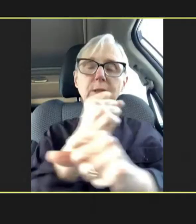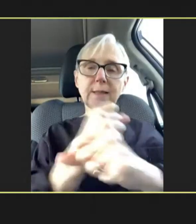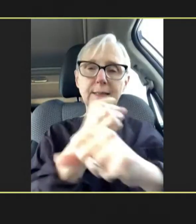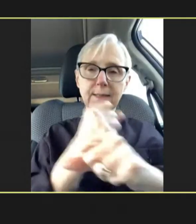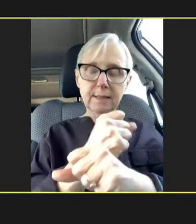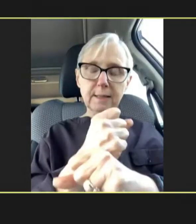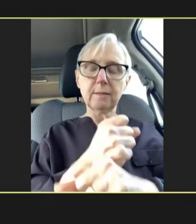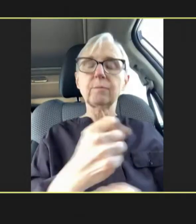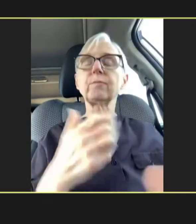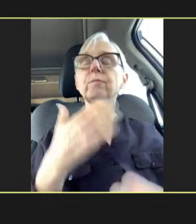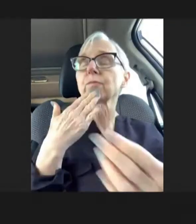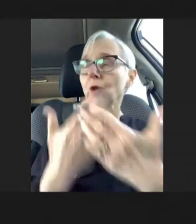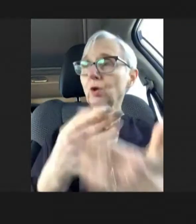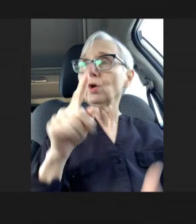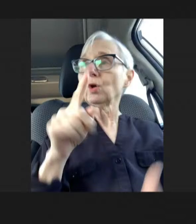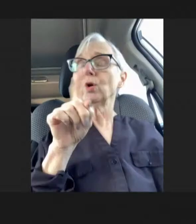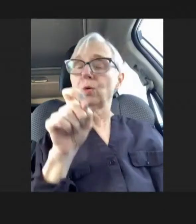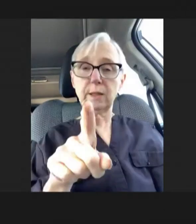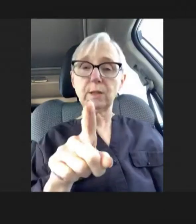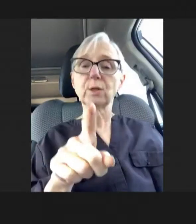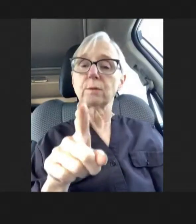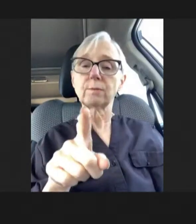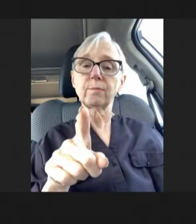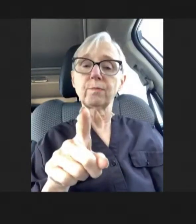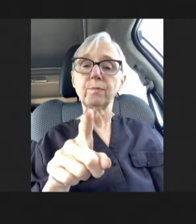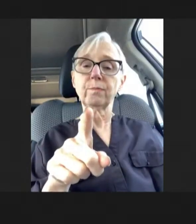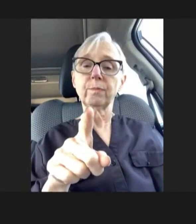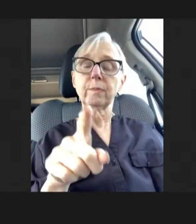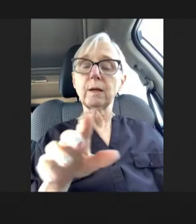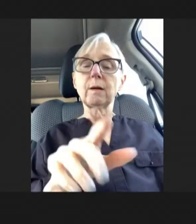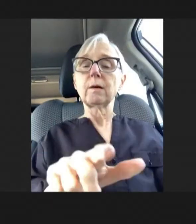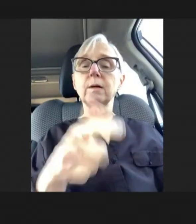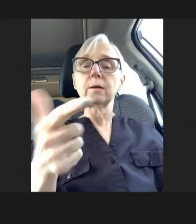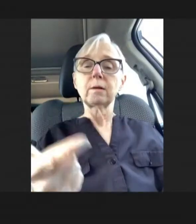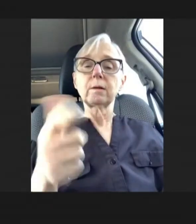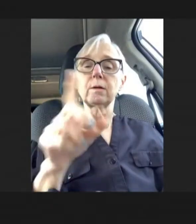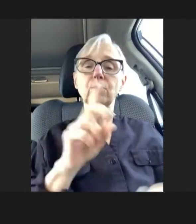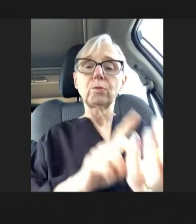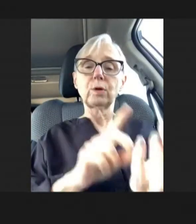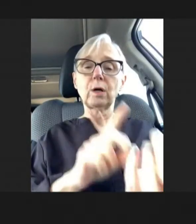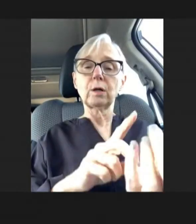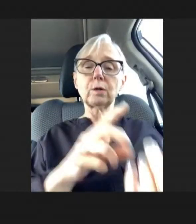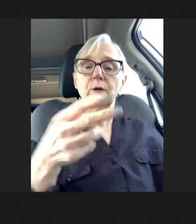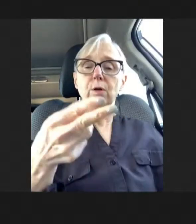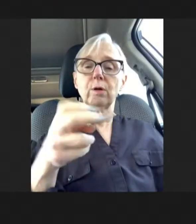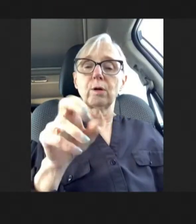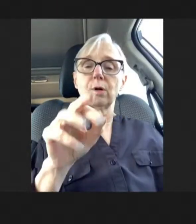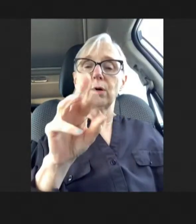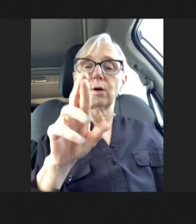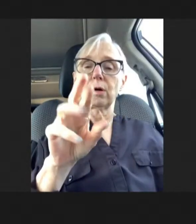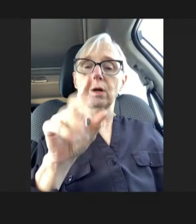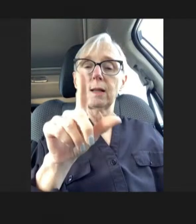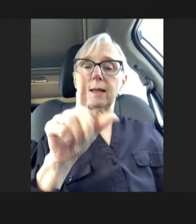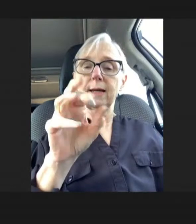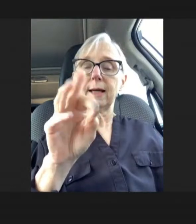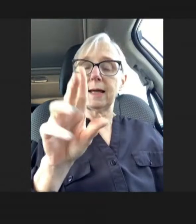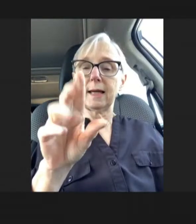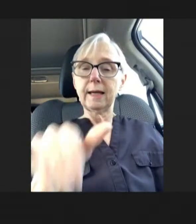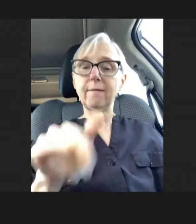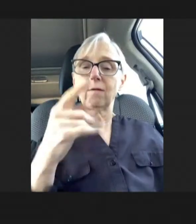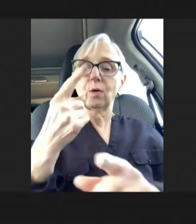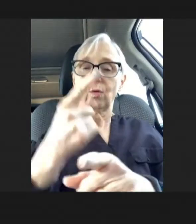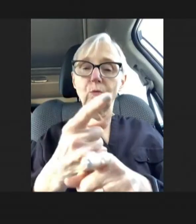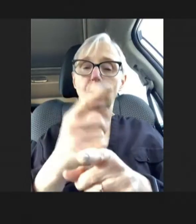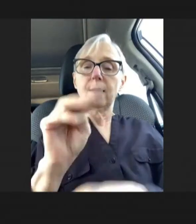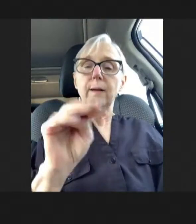a very good question, and I always defer to Dr. Herlihy on the right metrics here. But I would